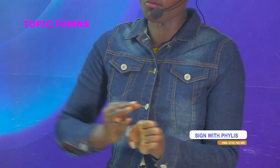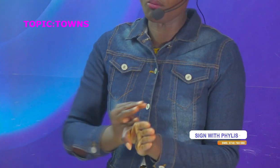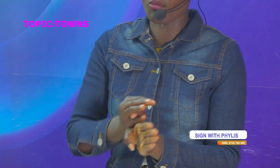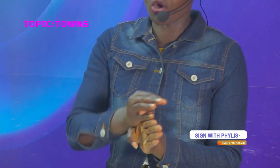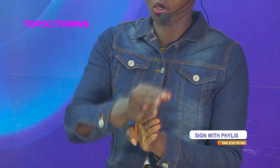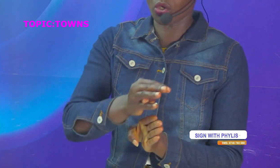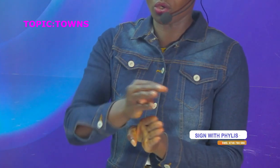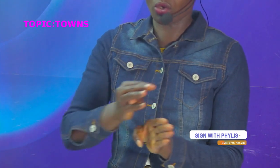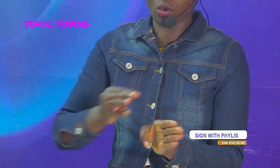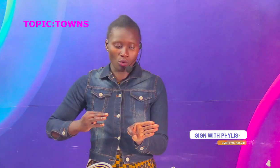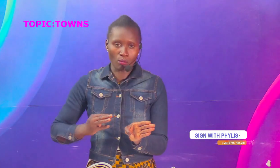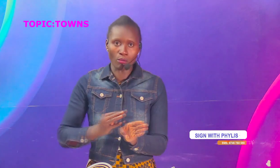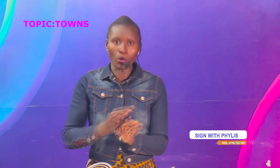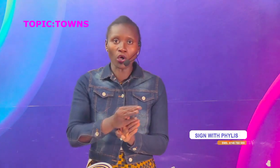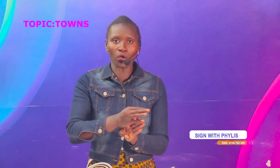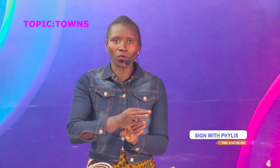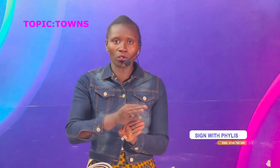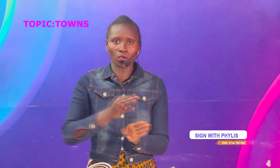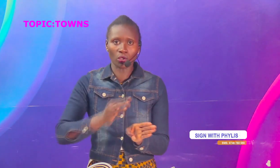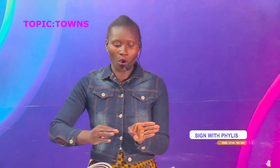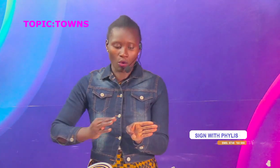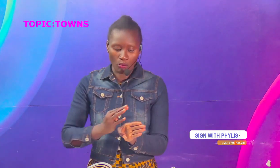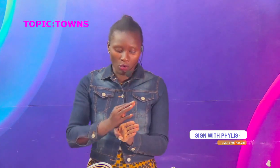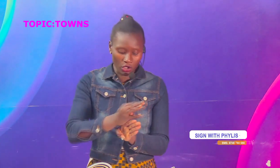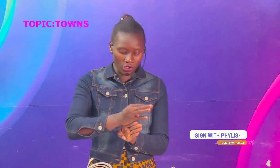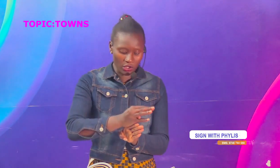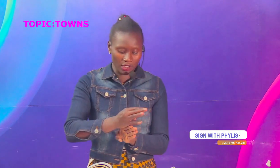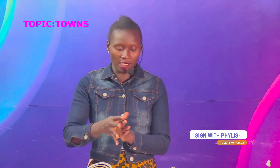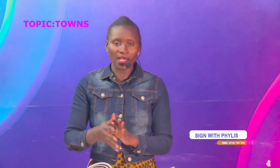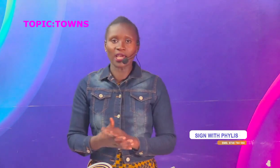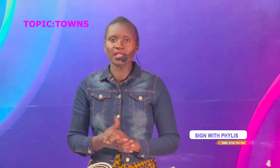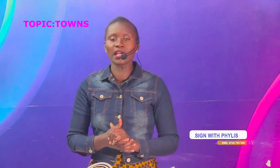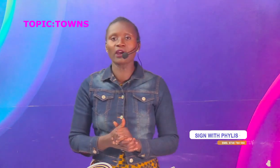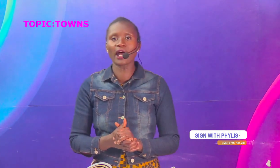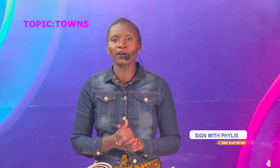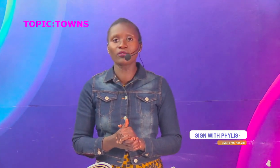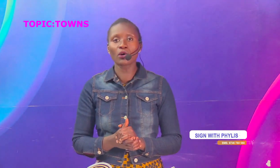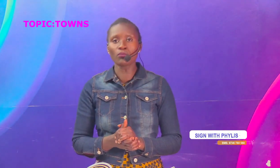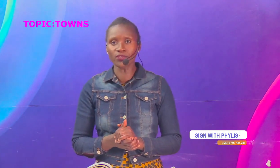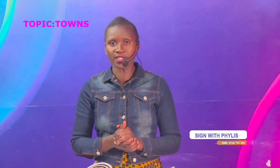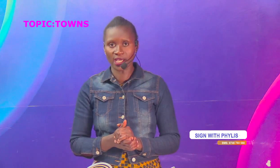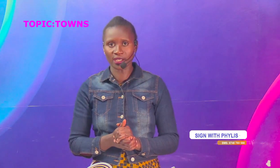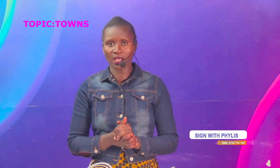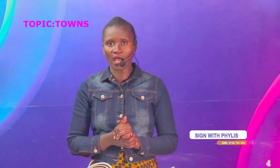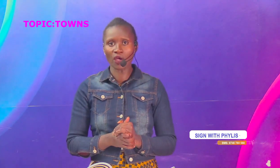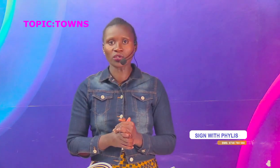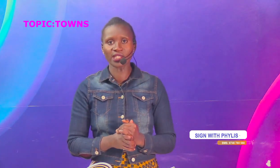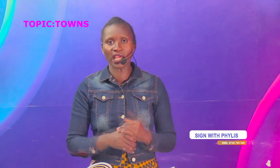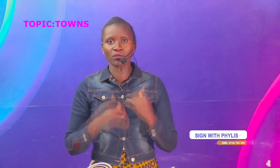molo. Molo. Molo. And then you have Busia. How do you sign Busia